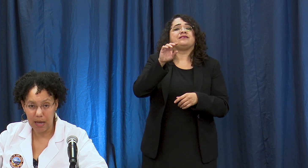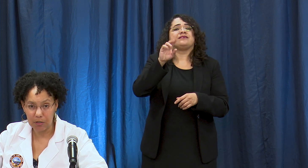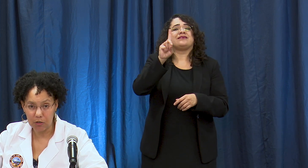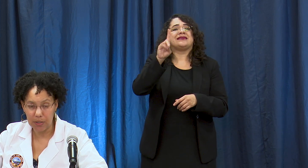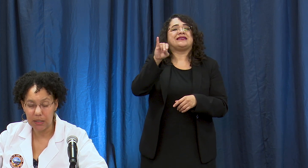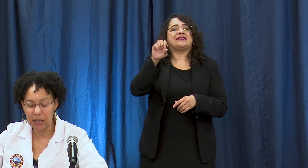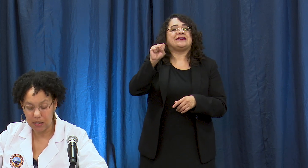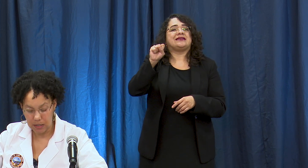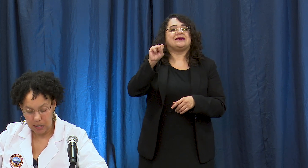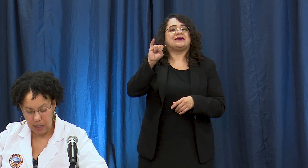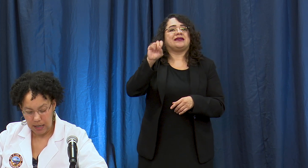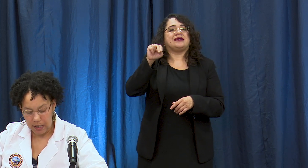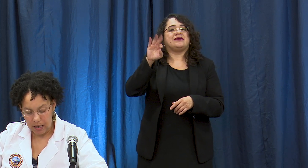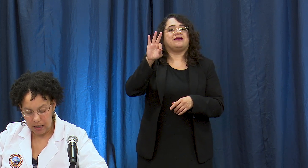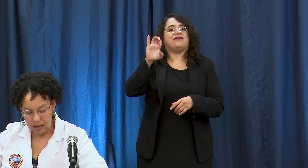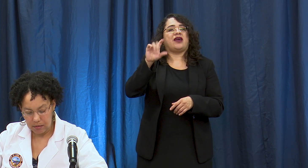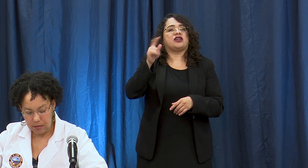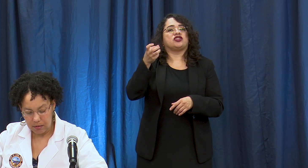those establishments,